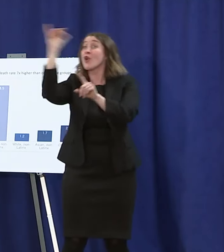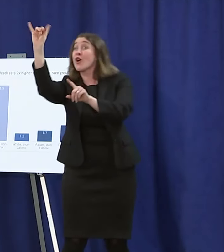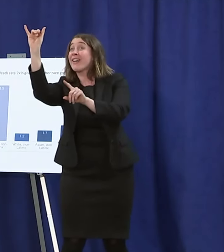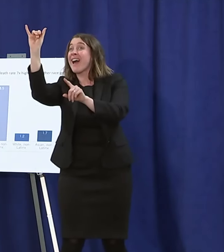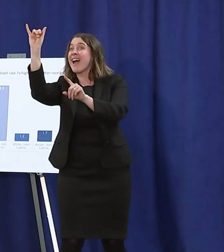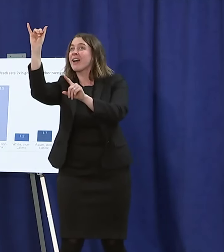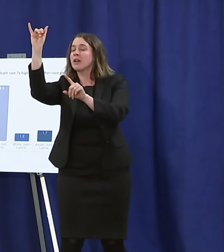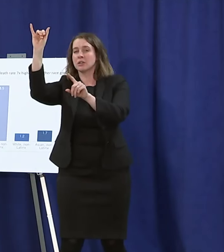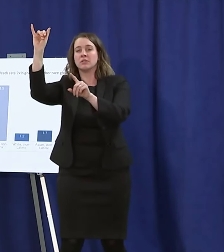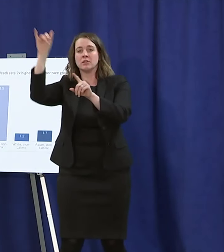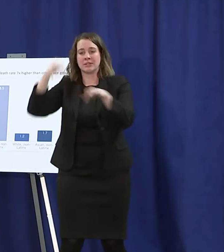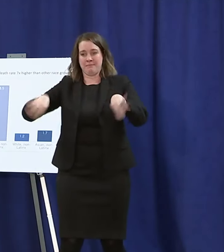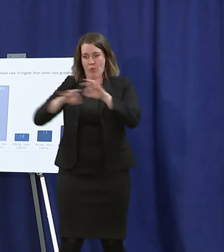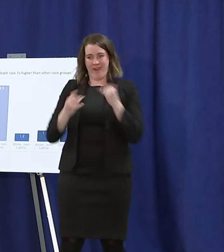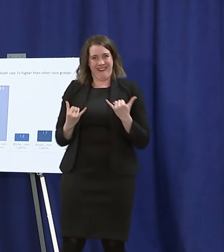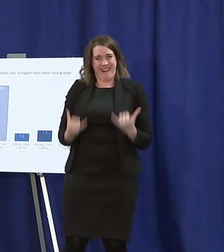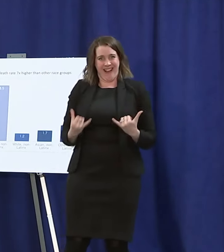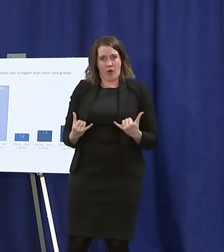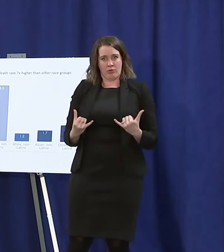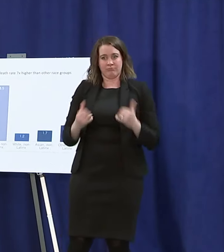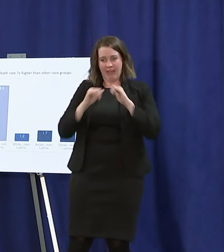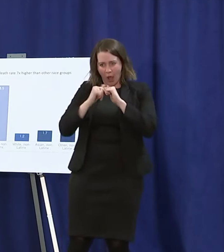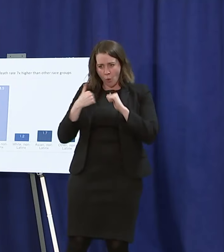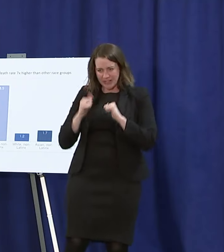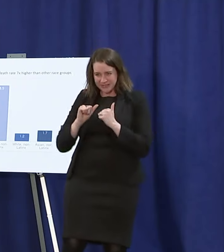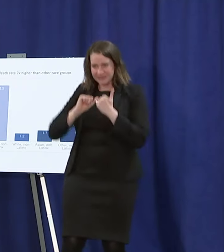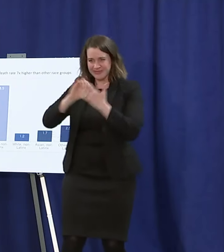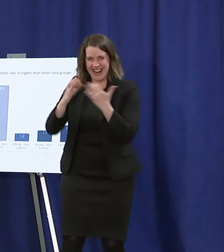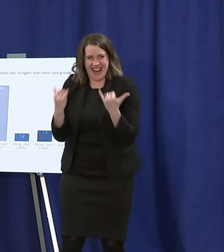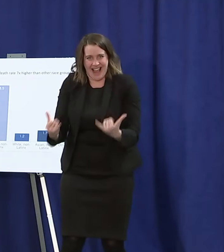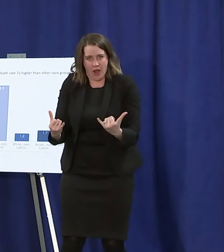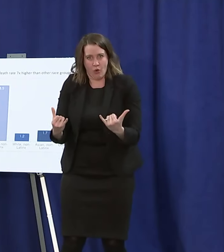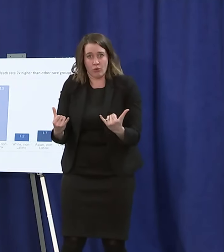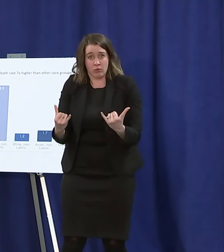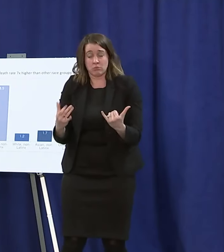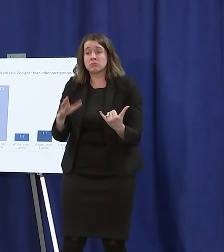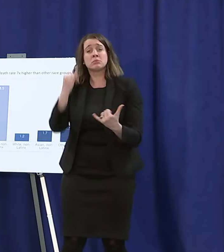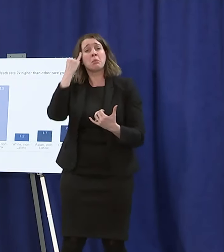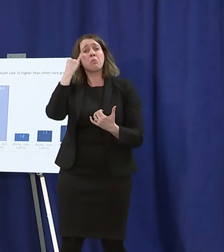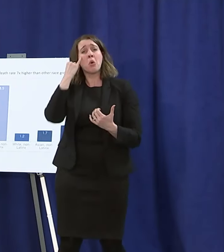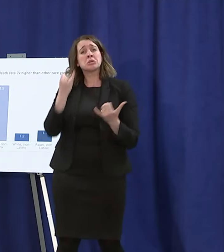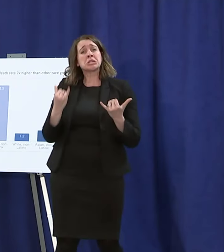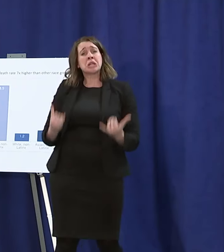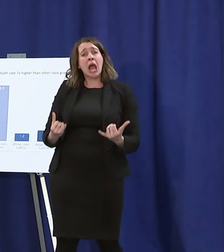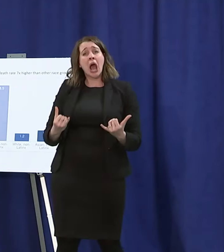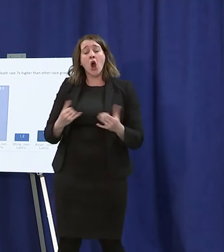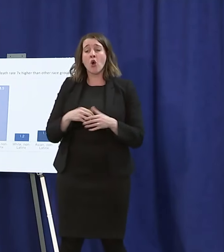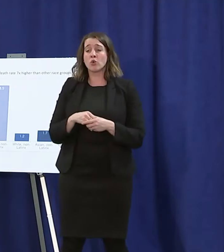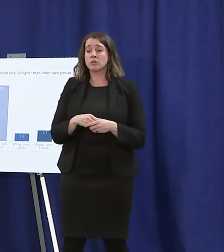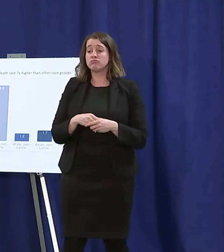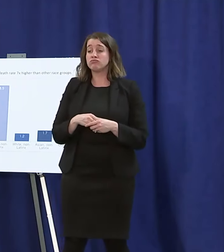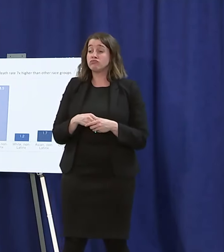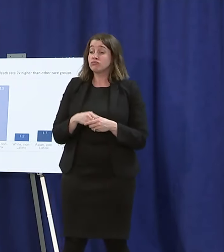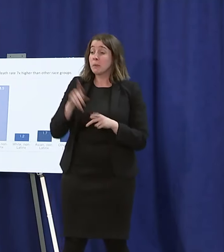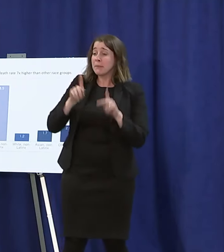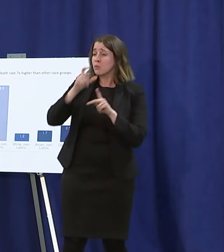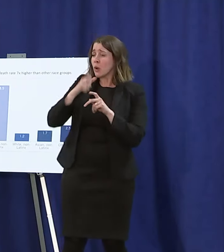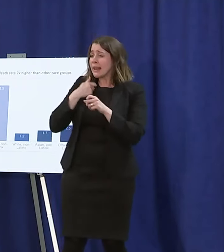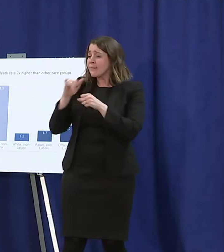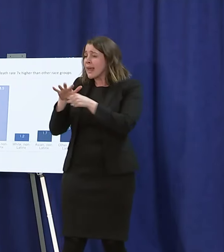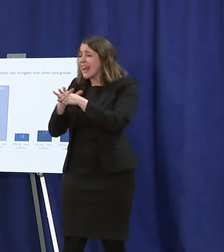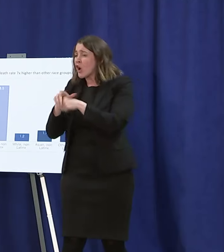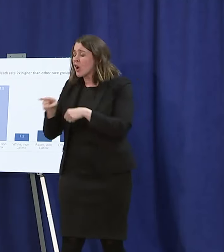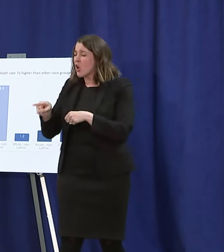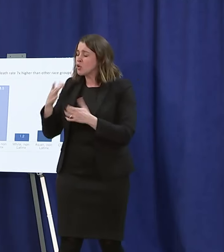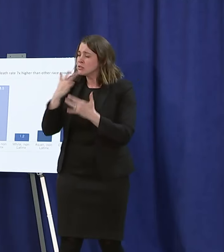we address this most challenging of problems. If we do not see people in neighborhoods who are